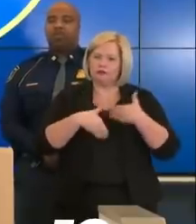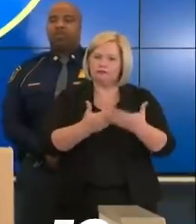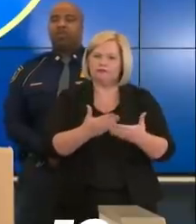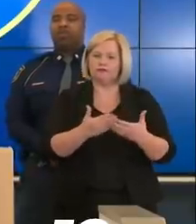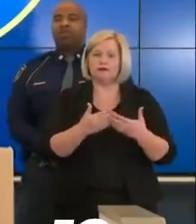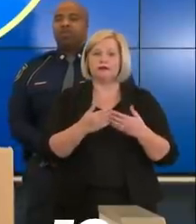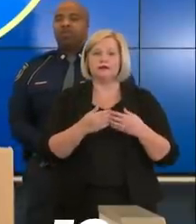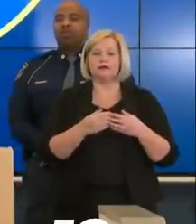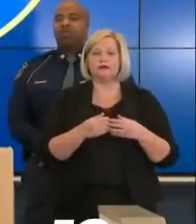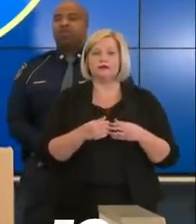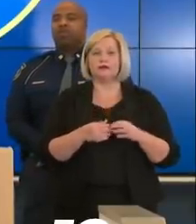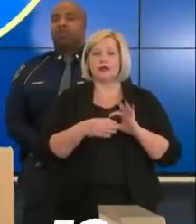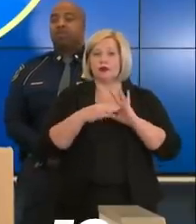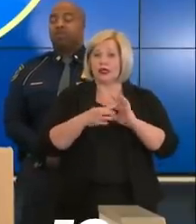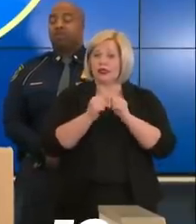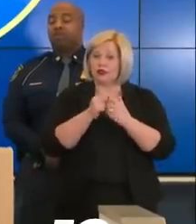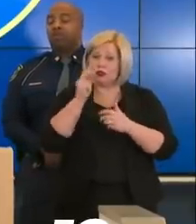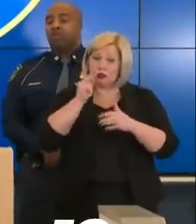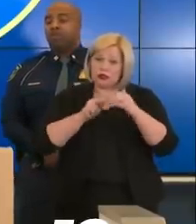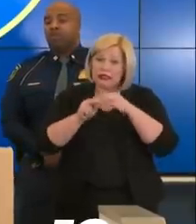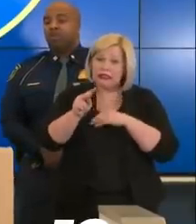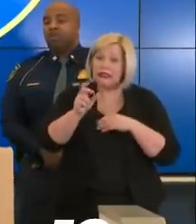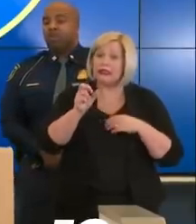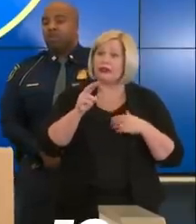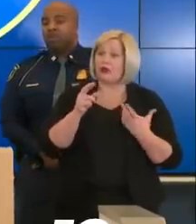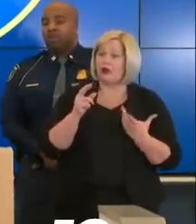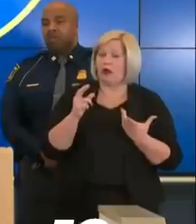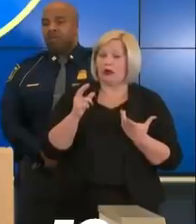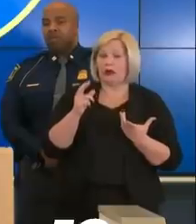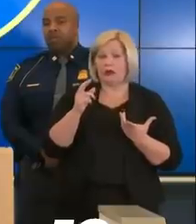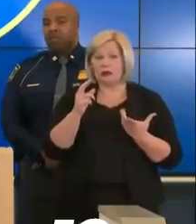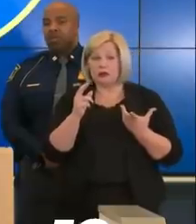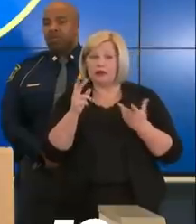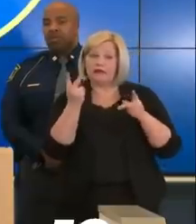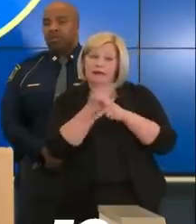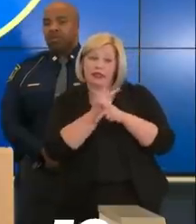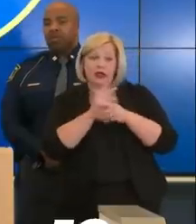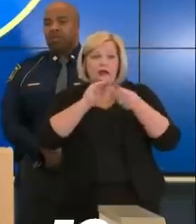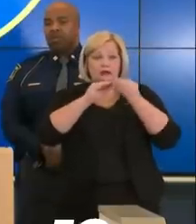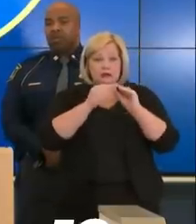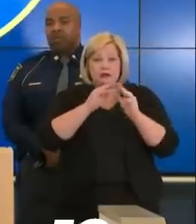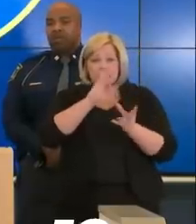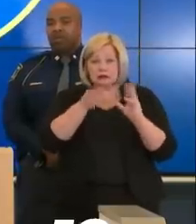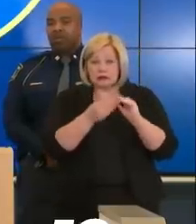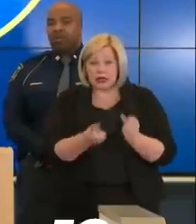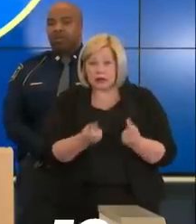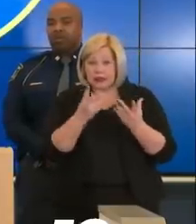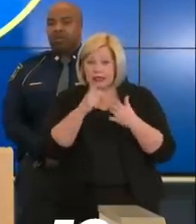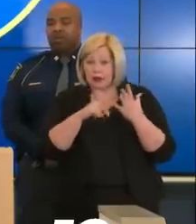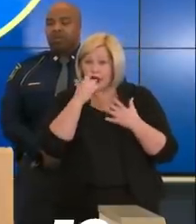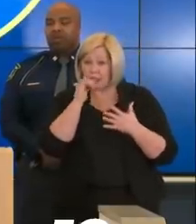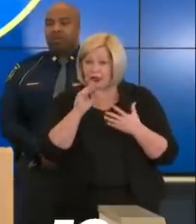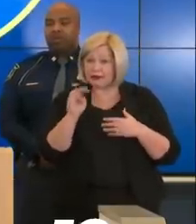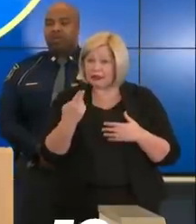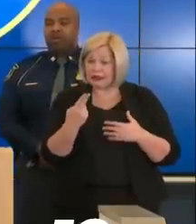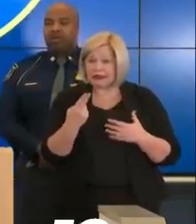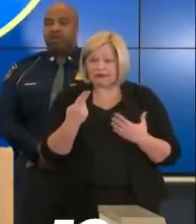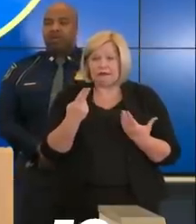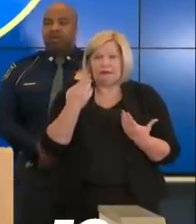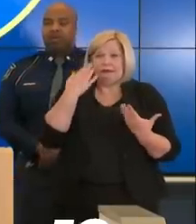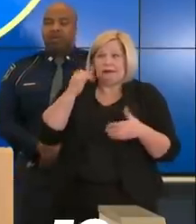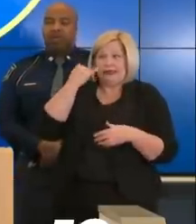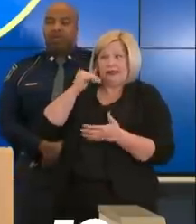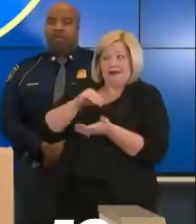With regard to predicting or having any sort of modeling about what that ultimately might look like in Michigan, I don't know if